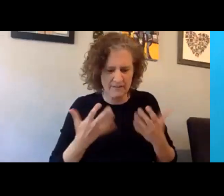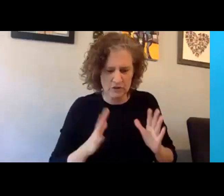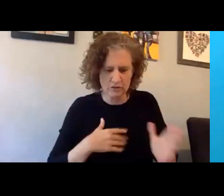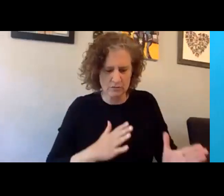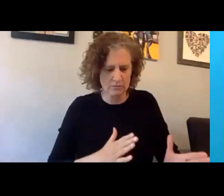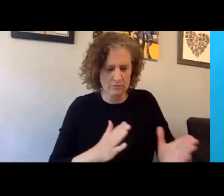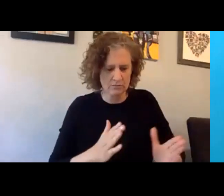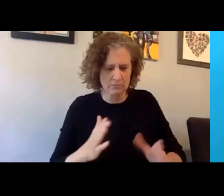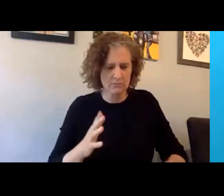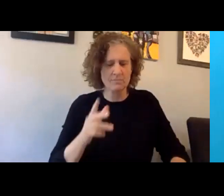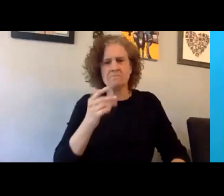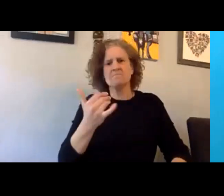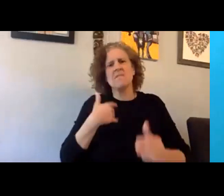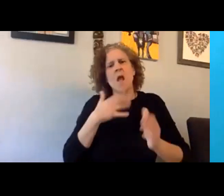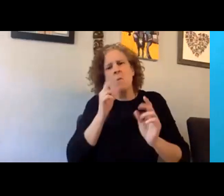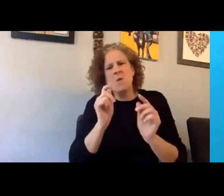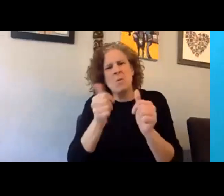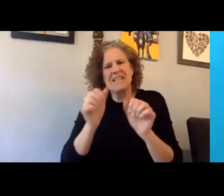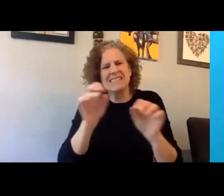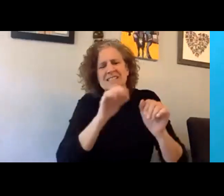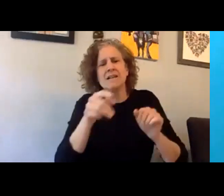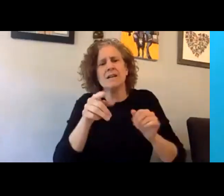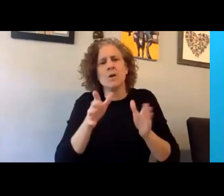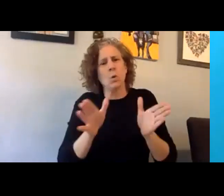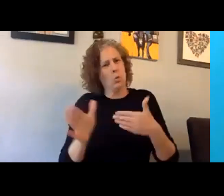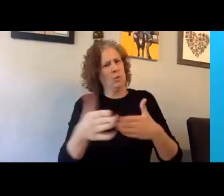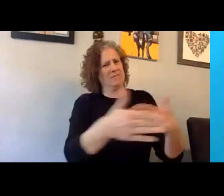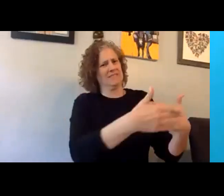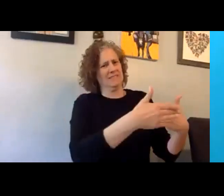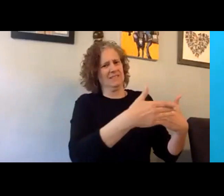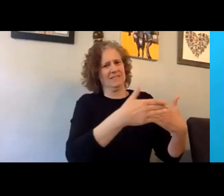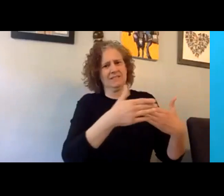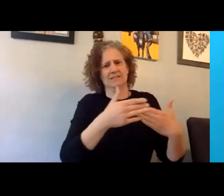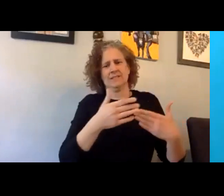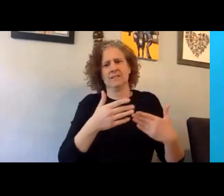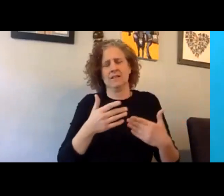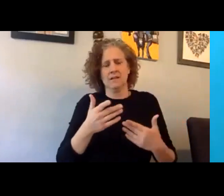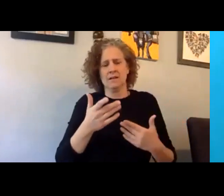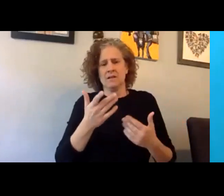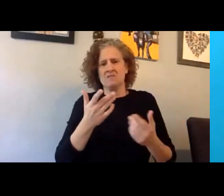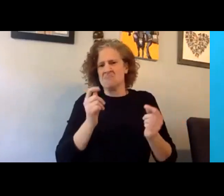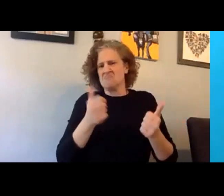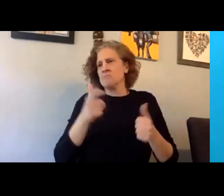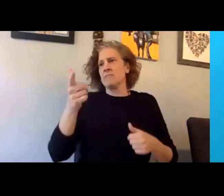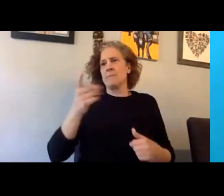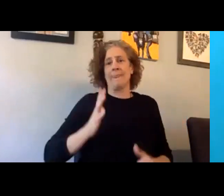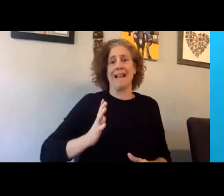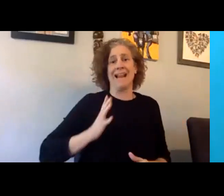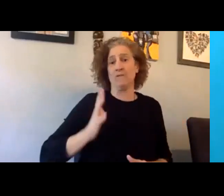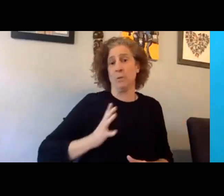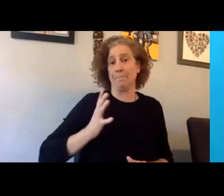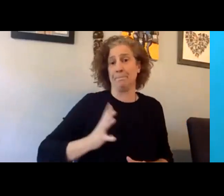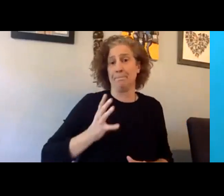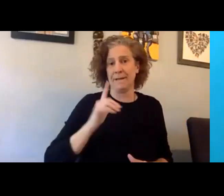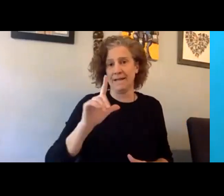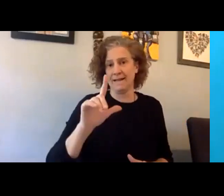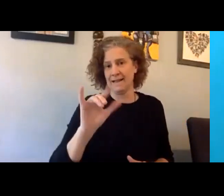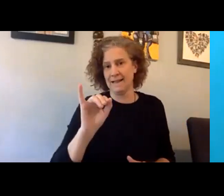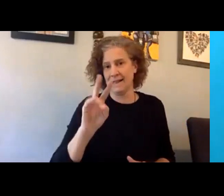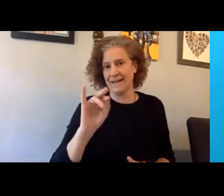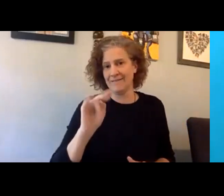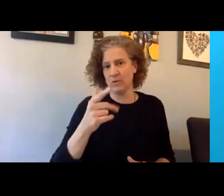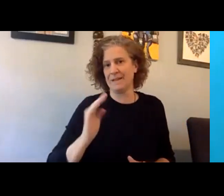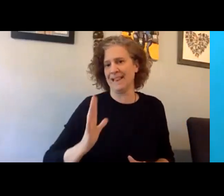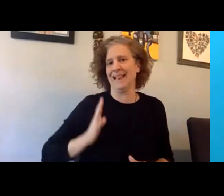the dishes and the windows. Okay, we got all that. Now I want to quickly just talk about the rooms of the home. We've got the living